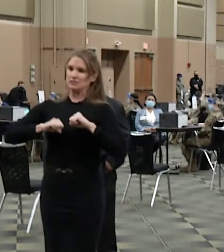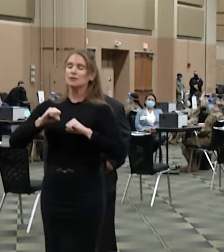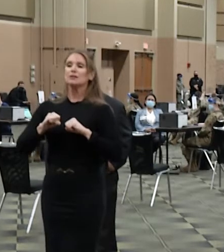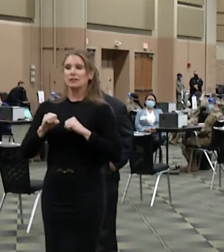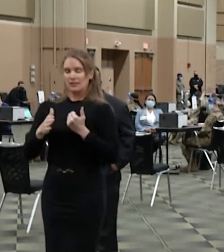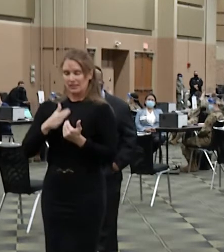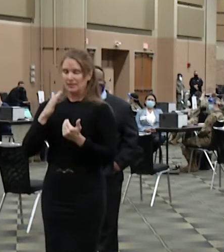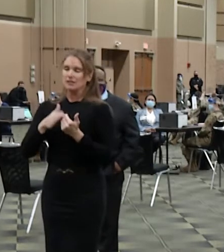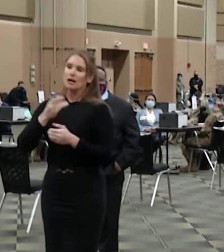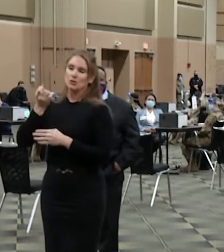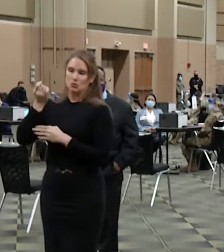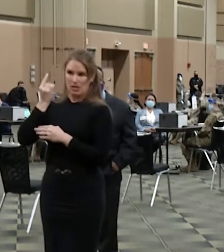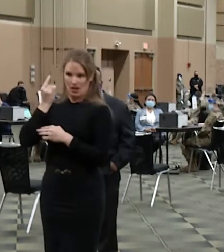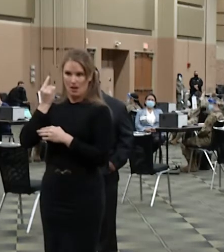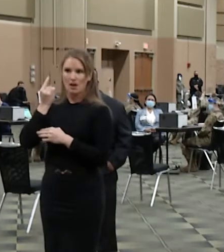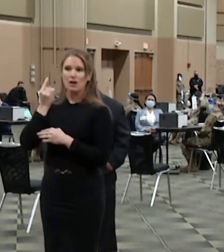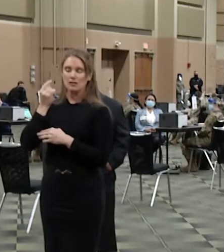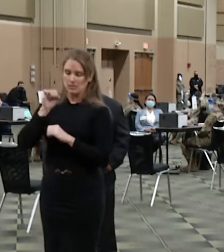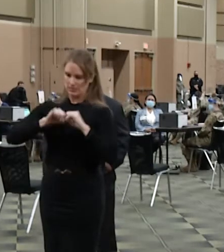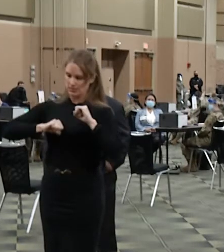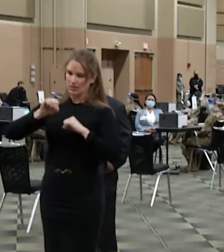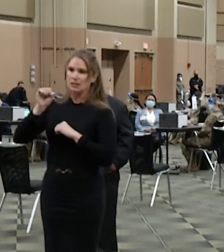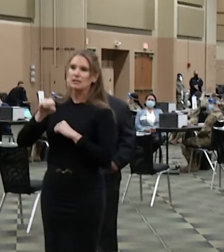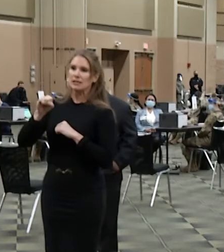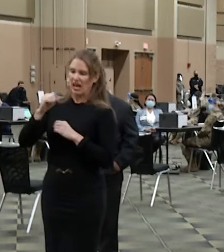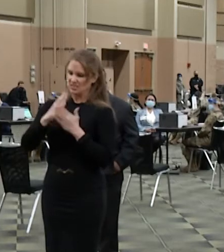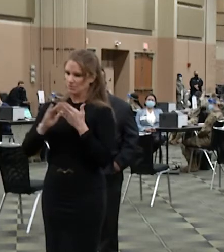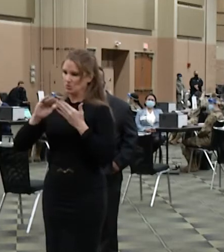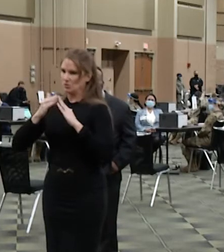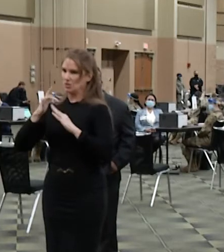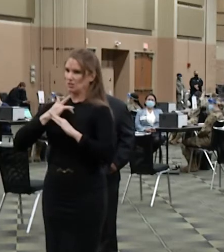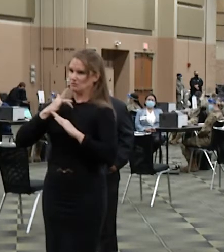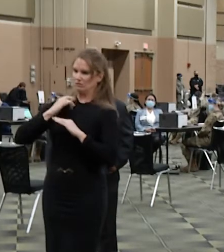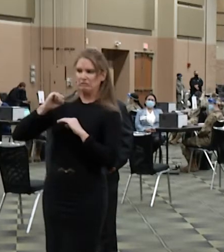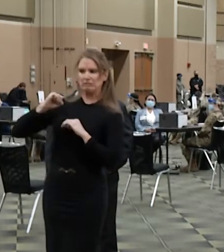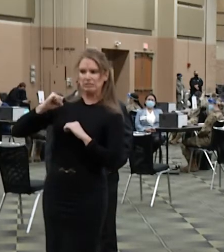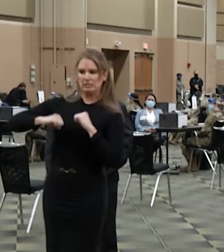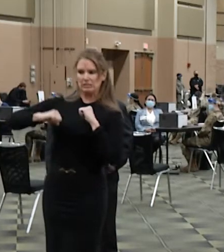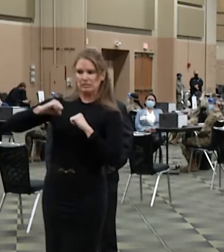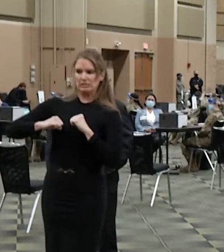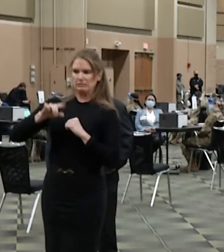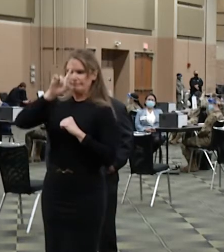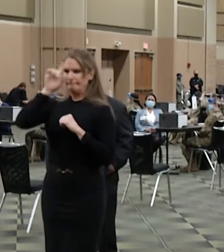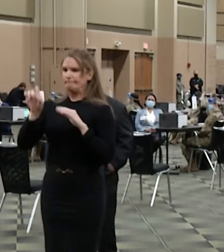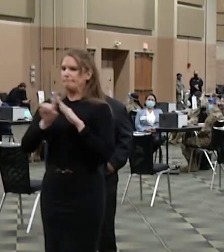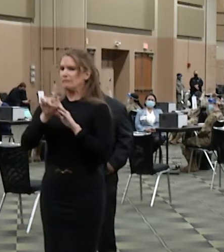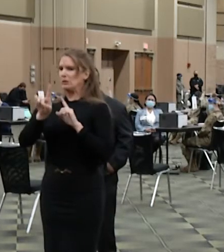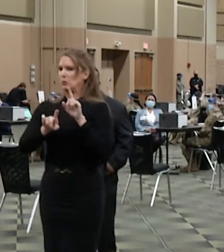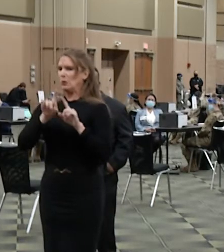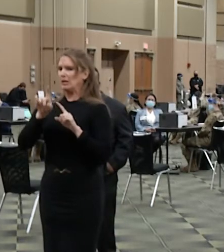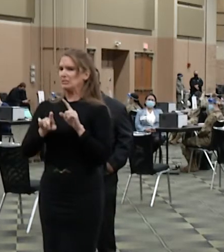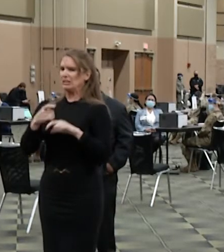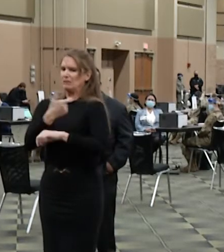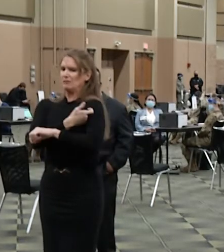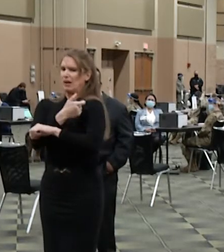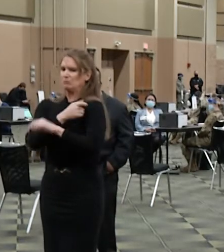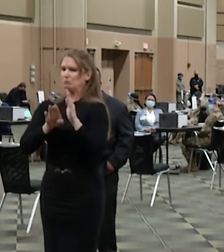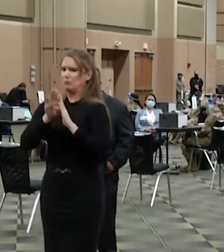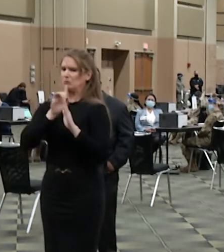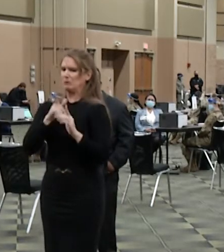is easy to understand this hesitation in some communities, many have questioned the rapid development of the